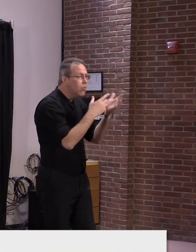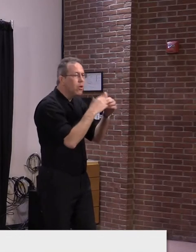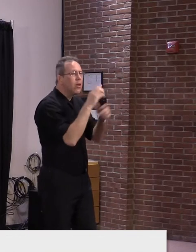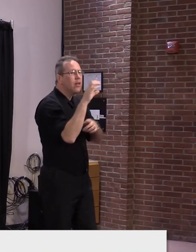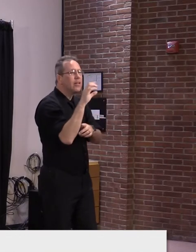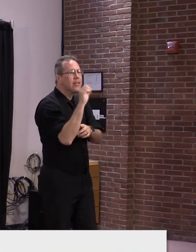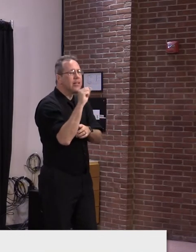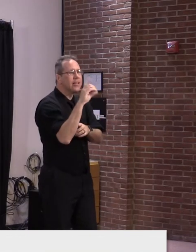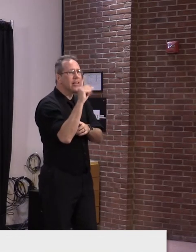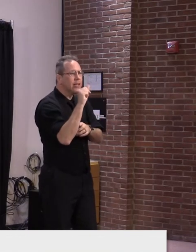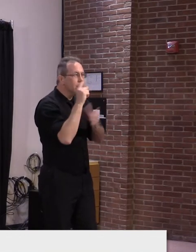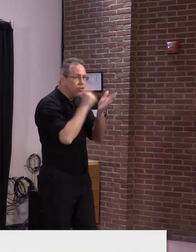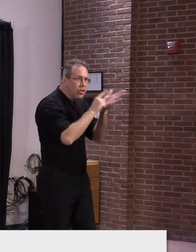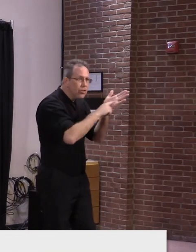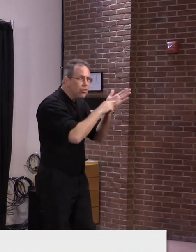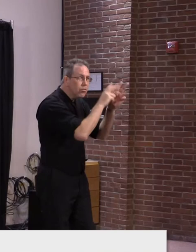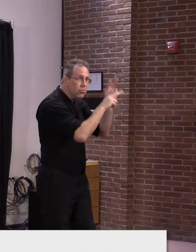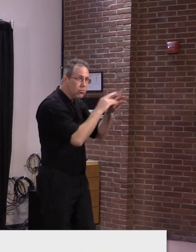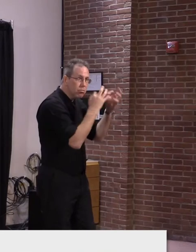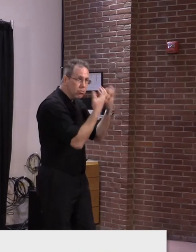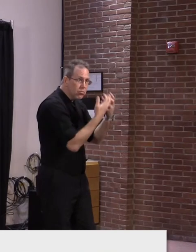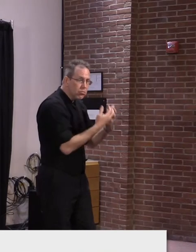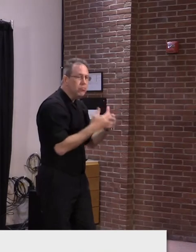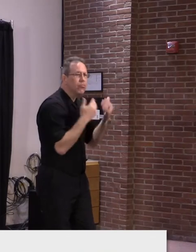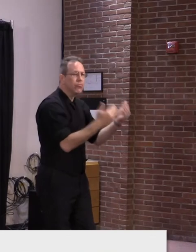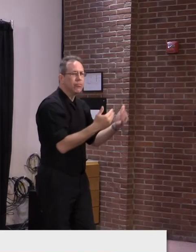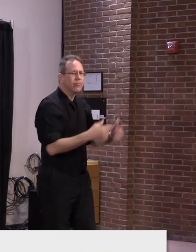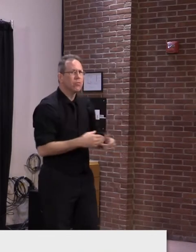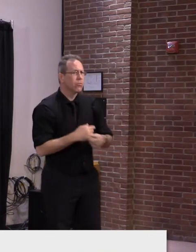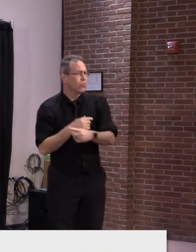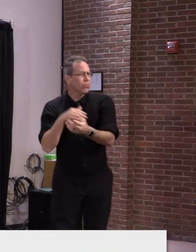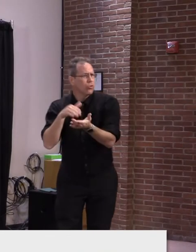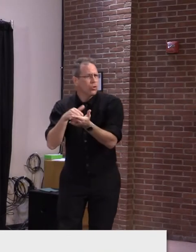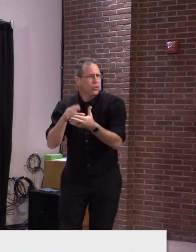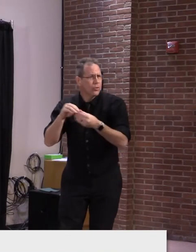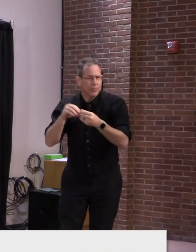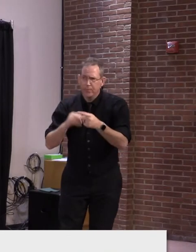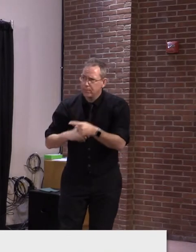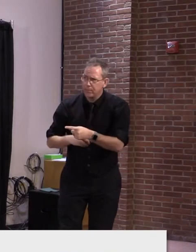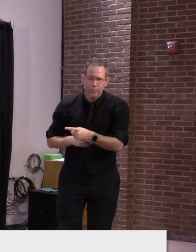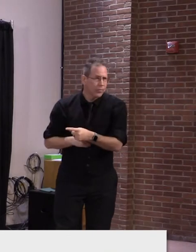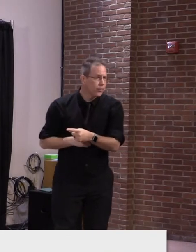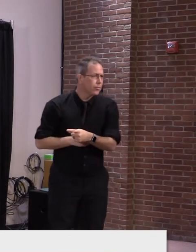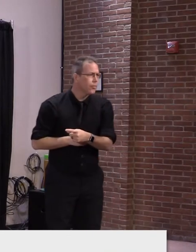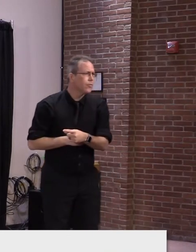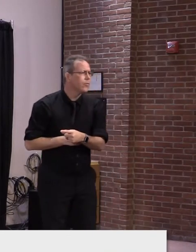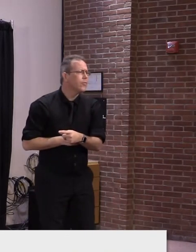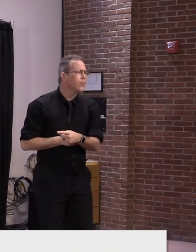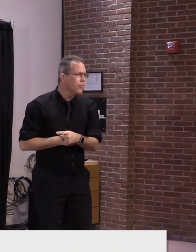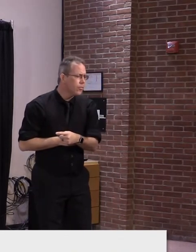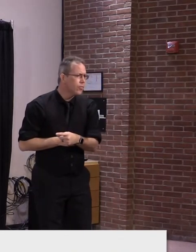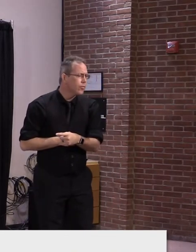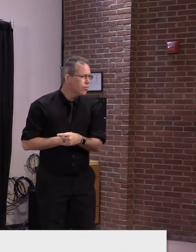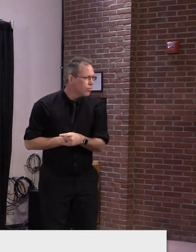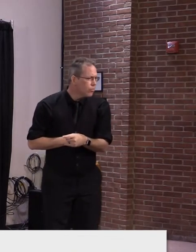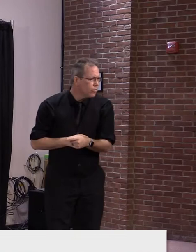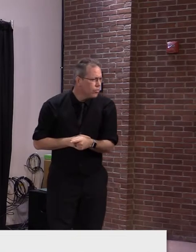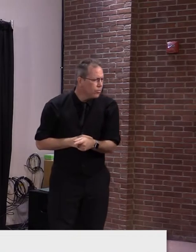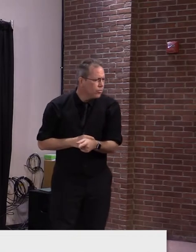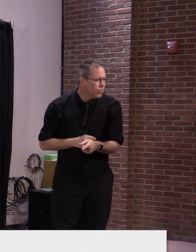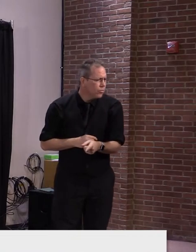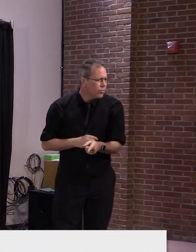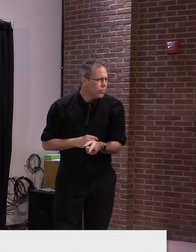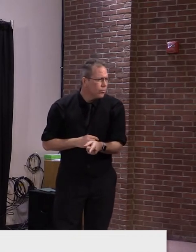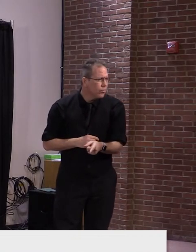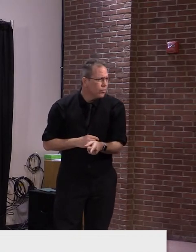Levine? Do you expect those boosters will carry the same sort of mandates, either employer or workplace or state